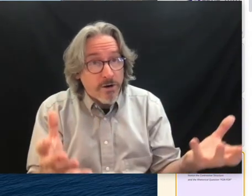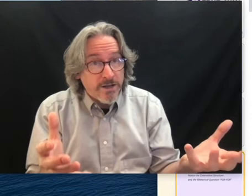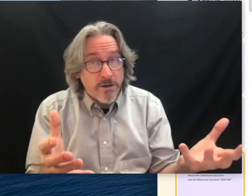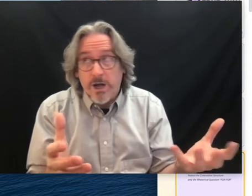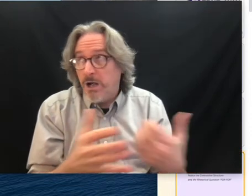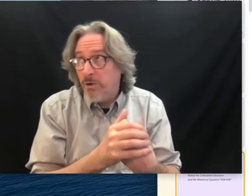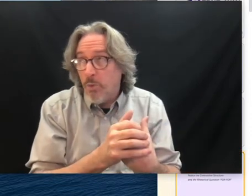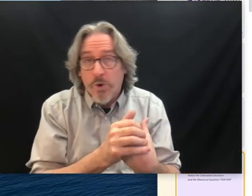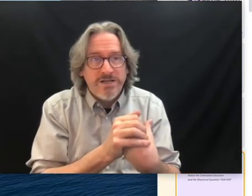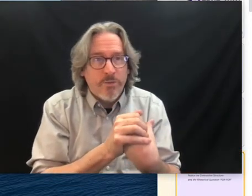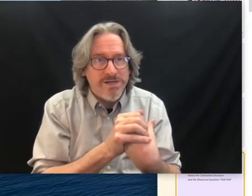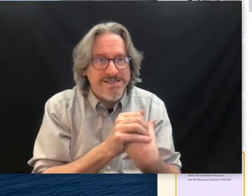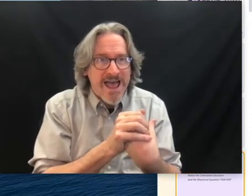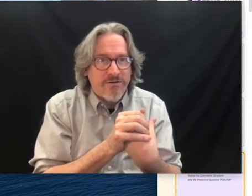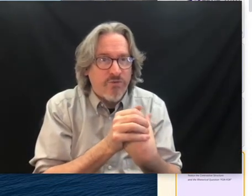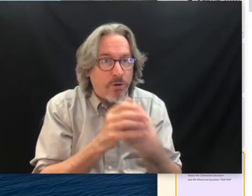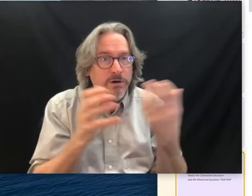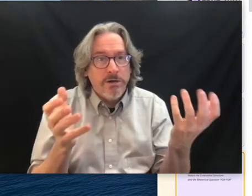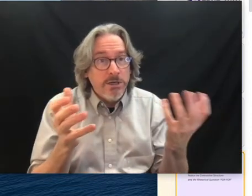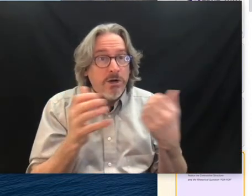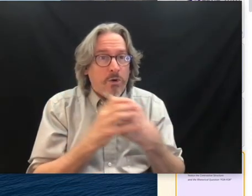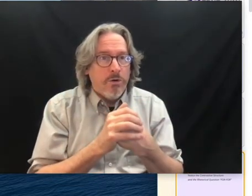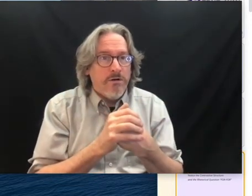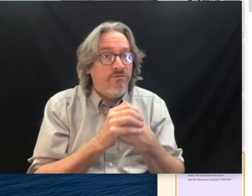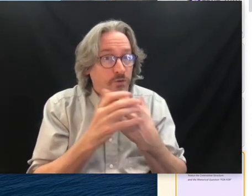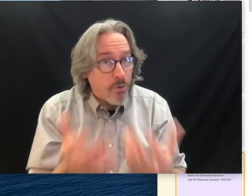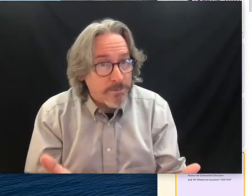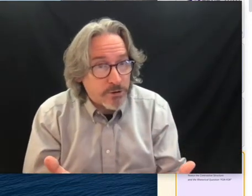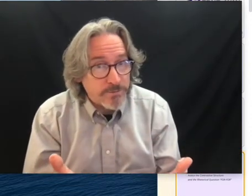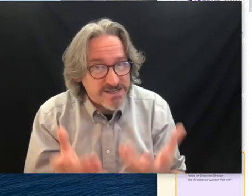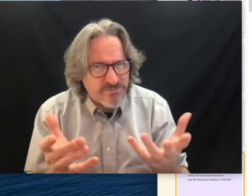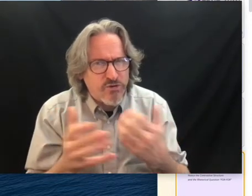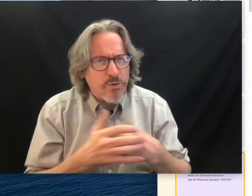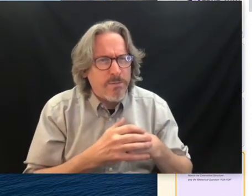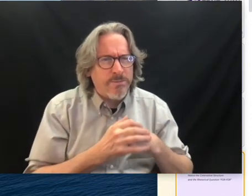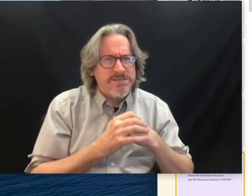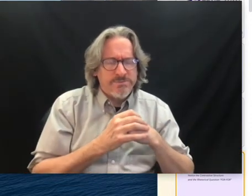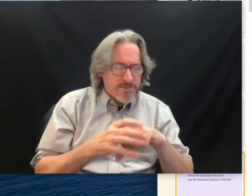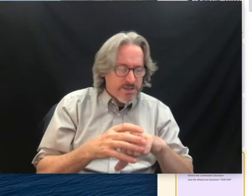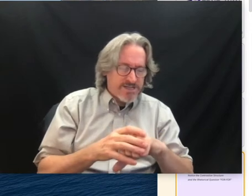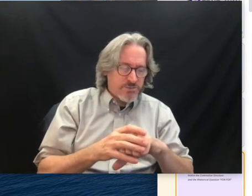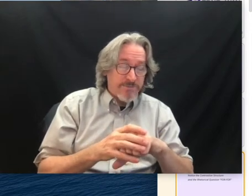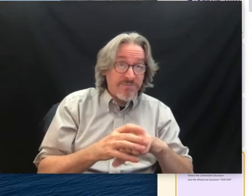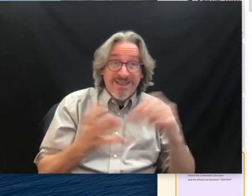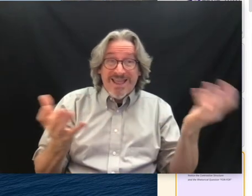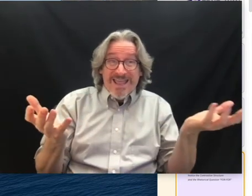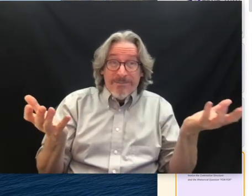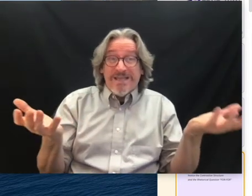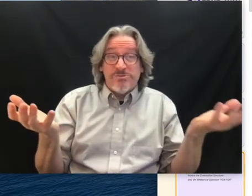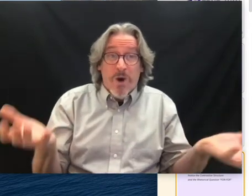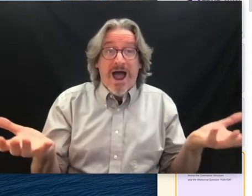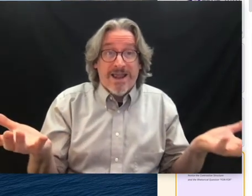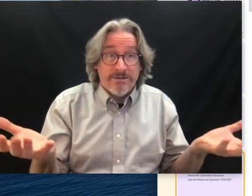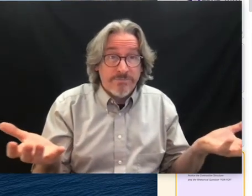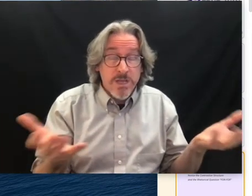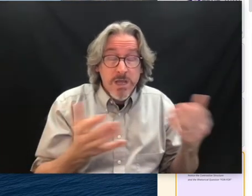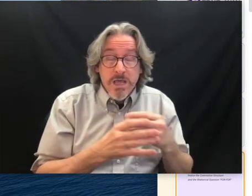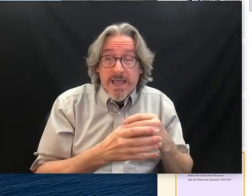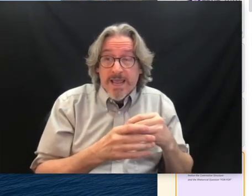or what was that for, or for what purpose? For what purpose is probably the best way. It means